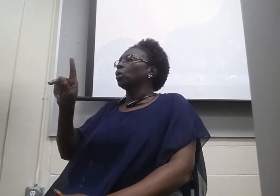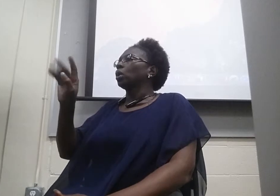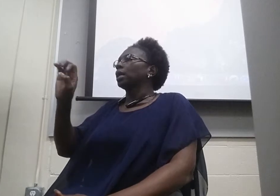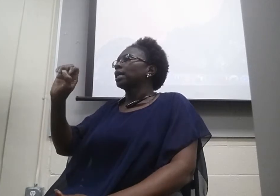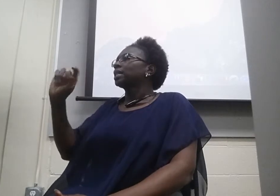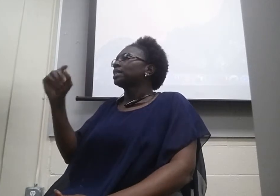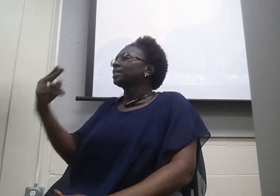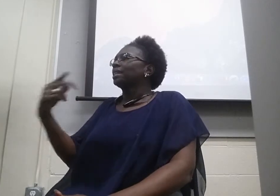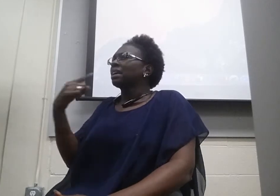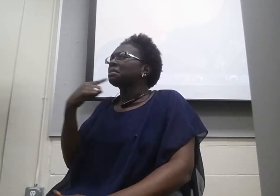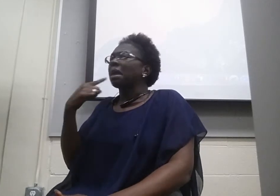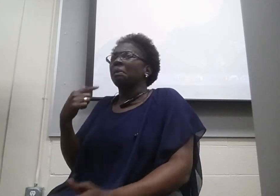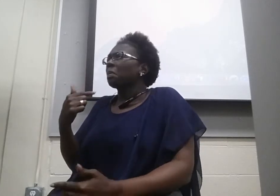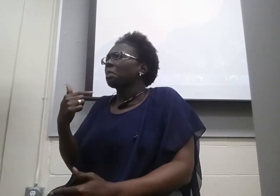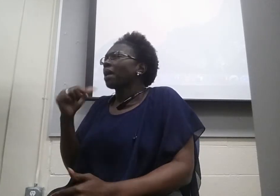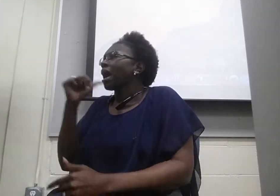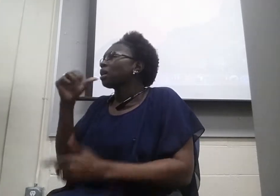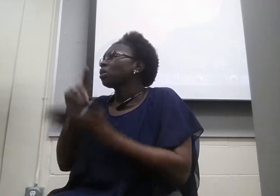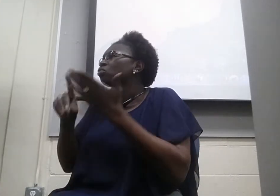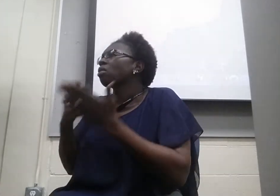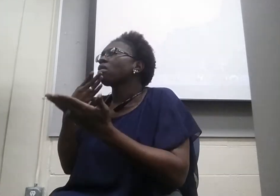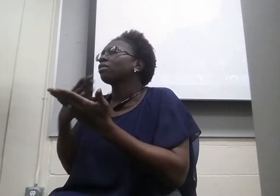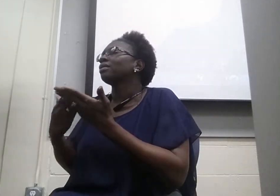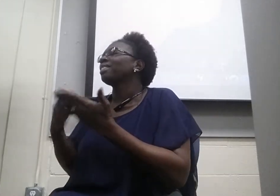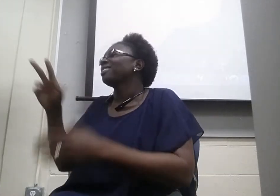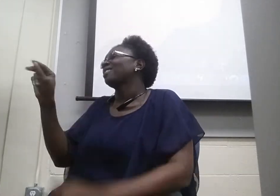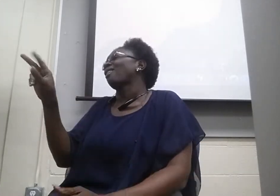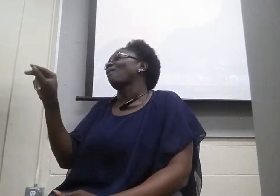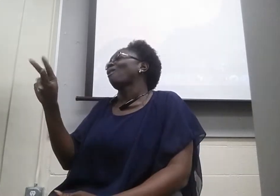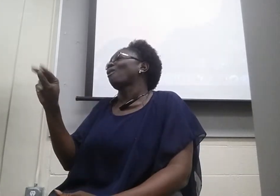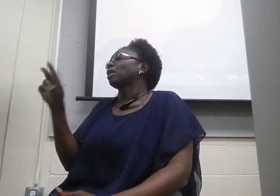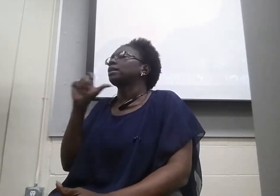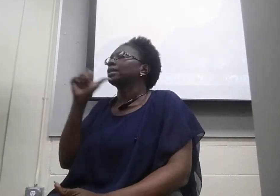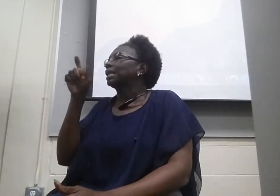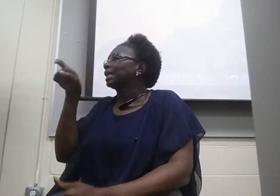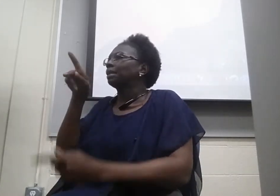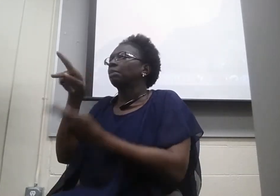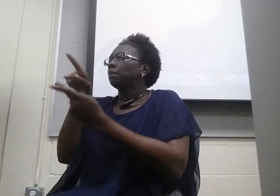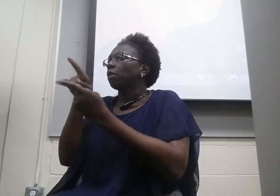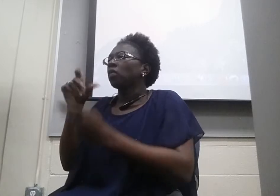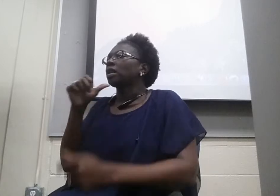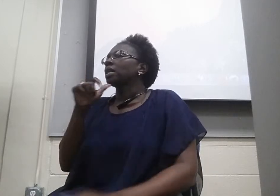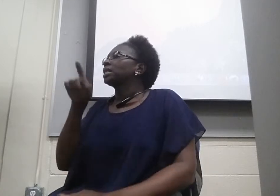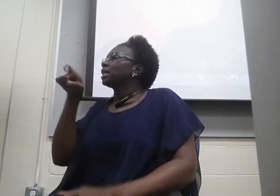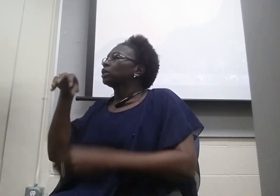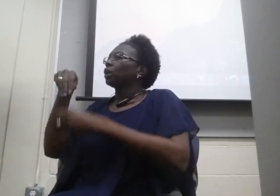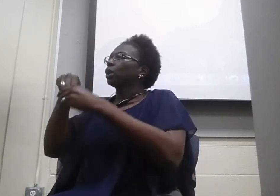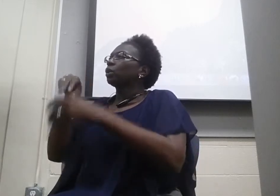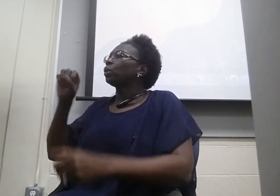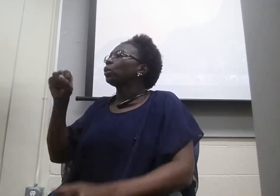It doesn't have to look like anything particular. It doesn't have to be shaded. It just needs to